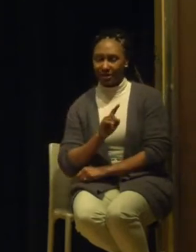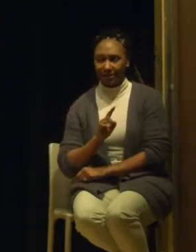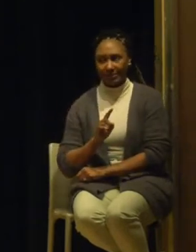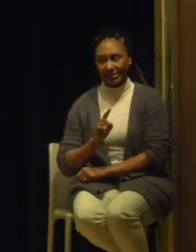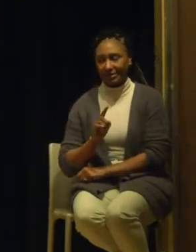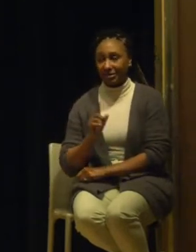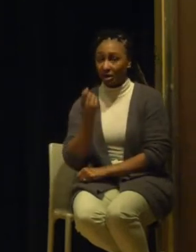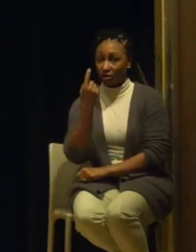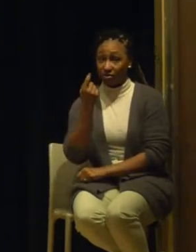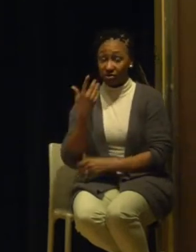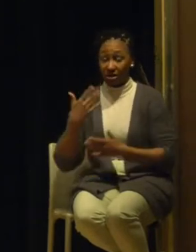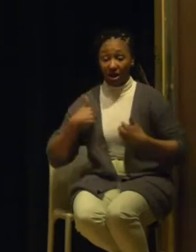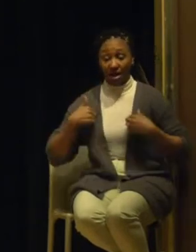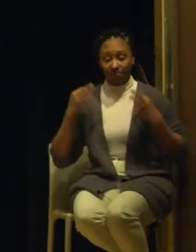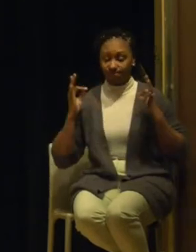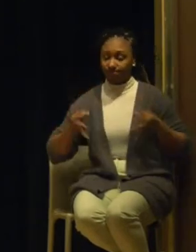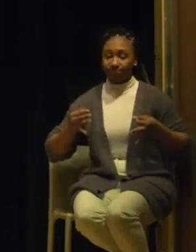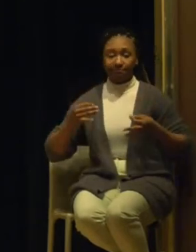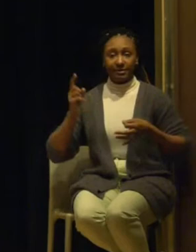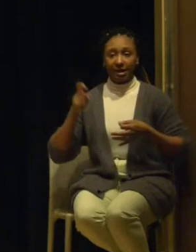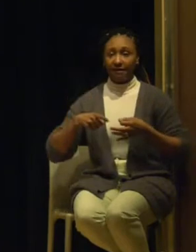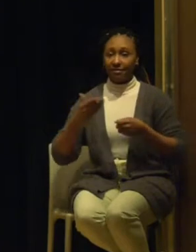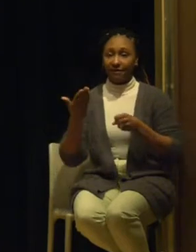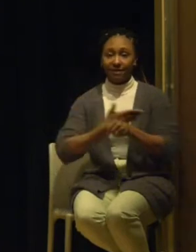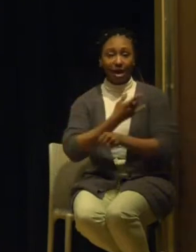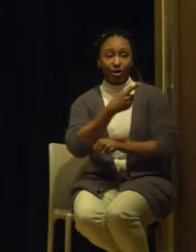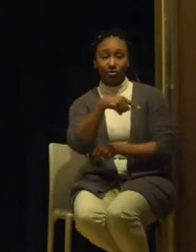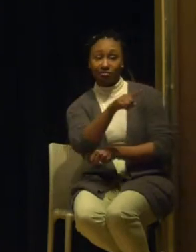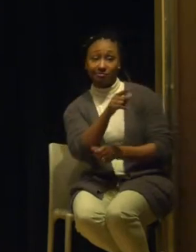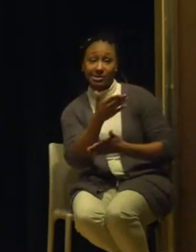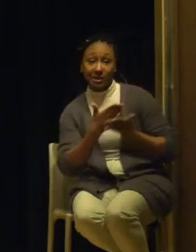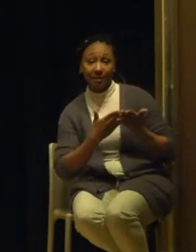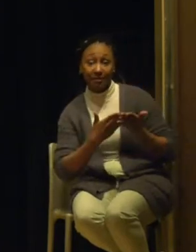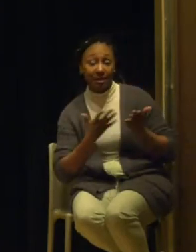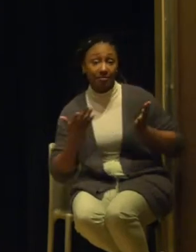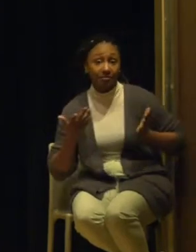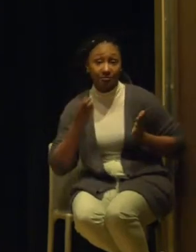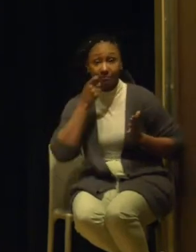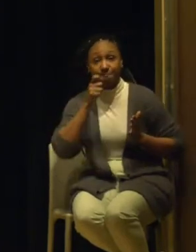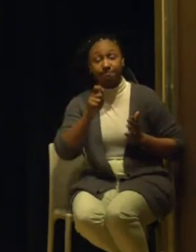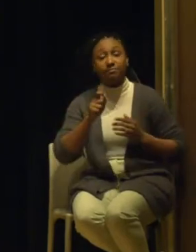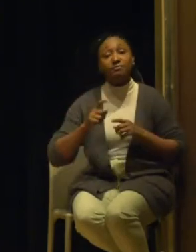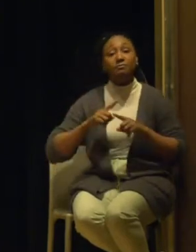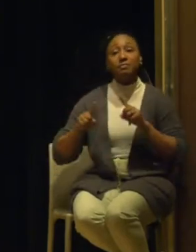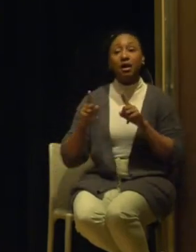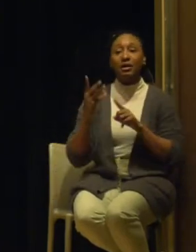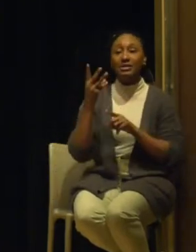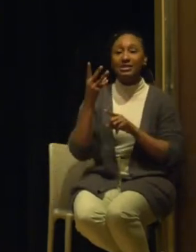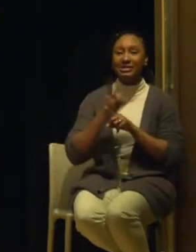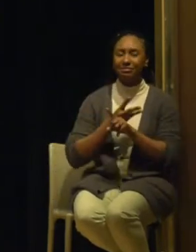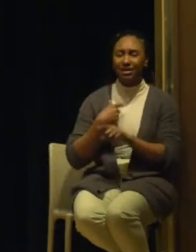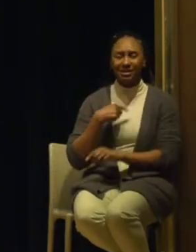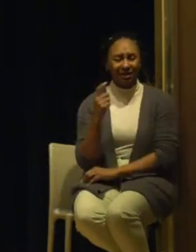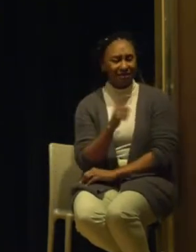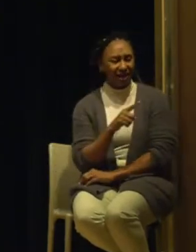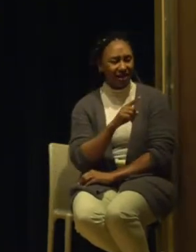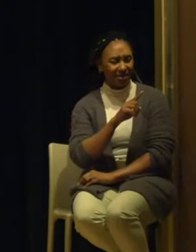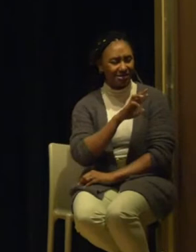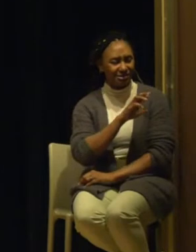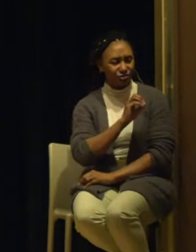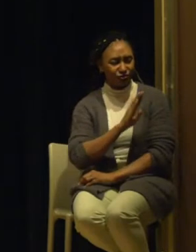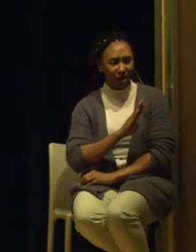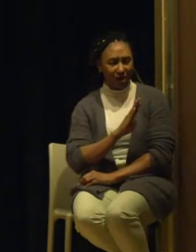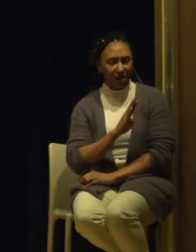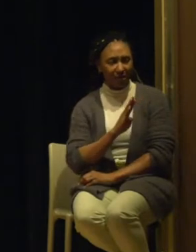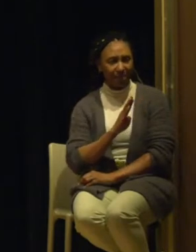people. I had to fire some people. Some left willingly. And after 6 months, I had to go back and ask Bob. I said, please go in there and tell them I